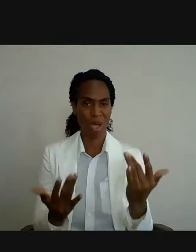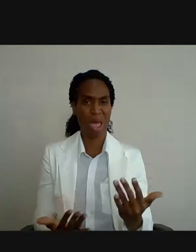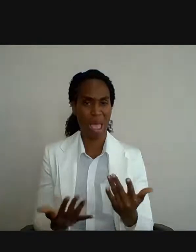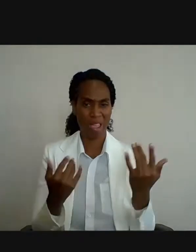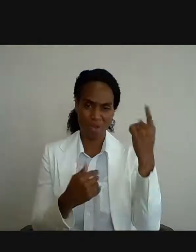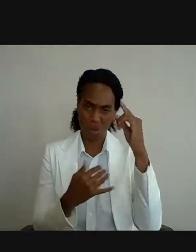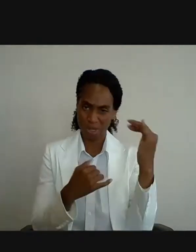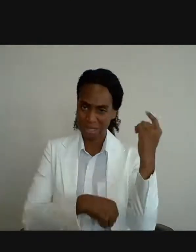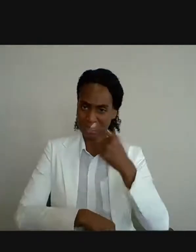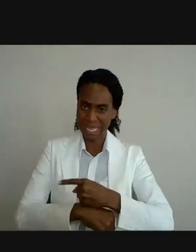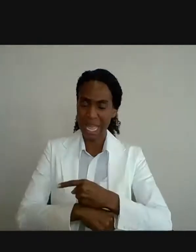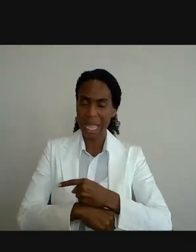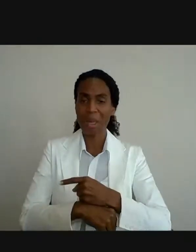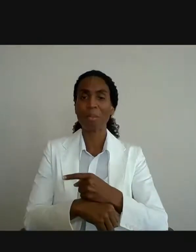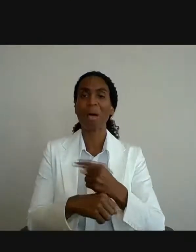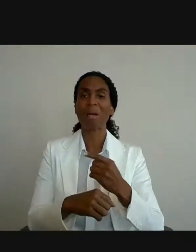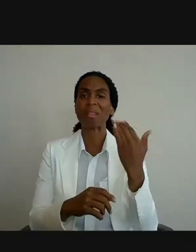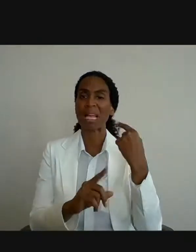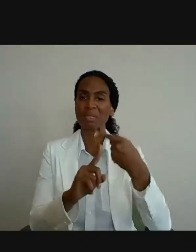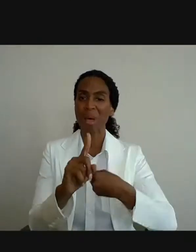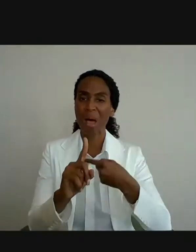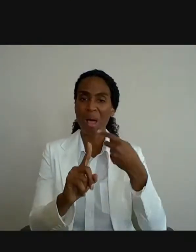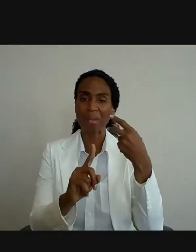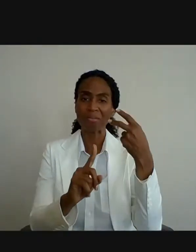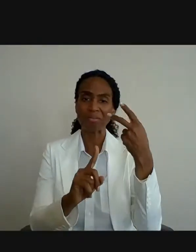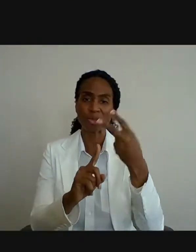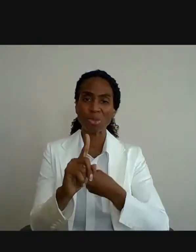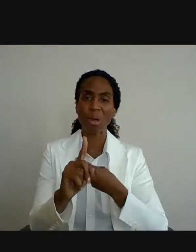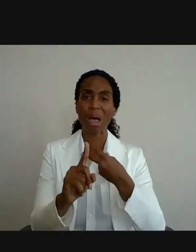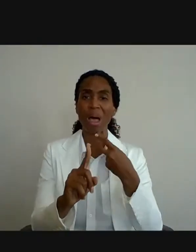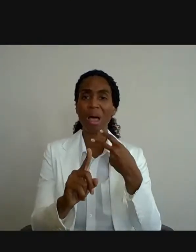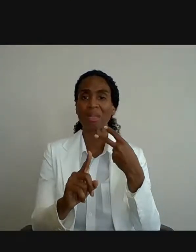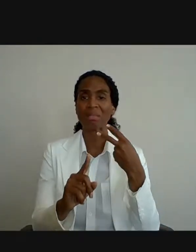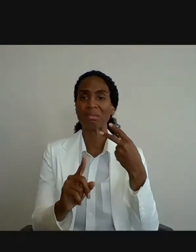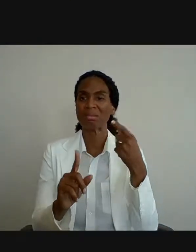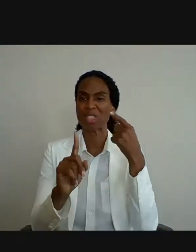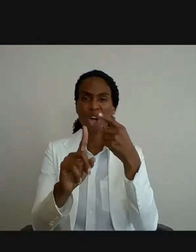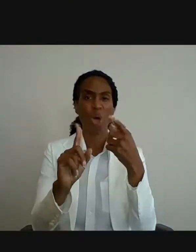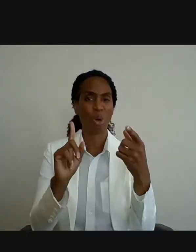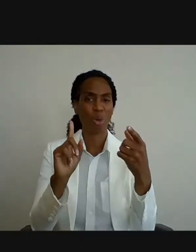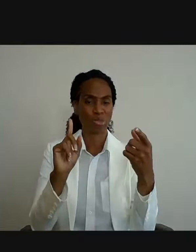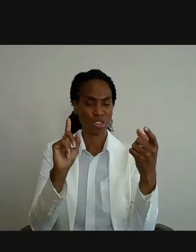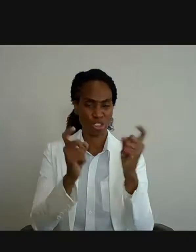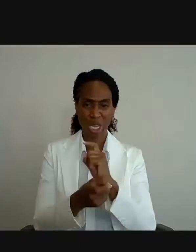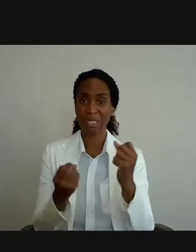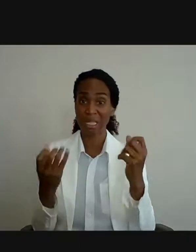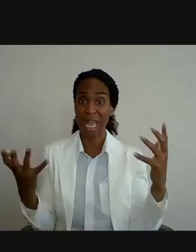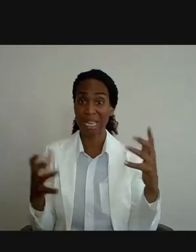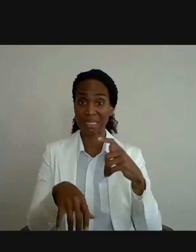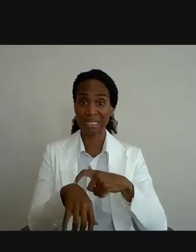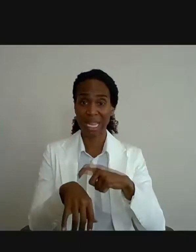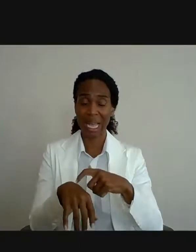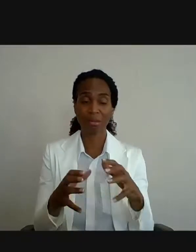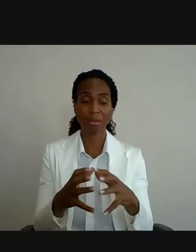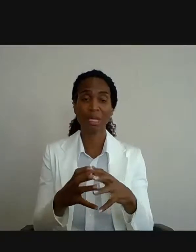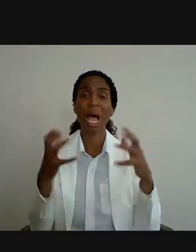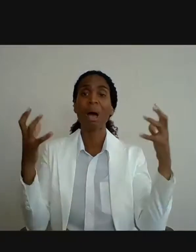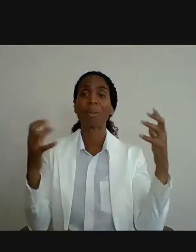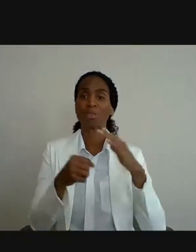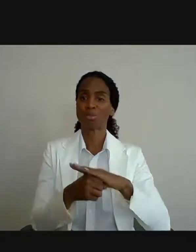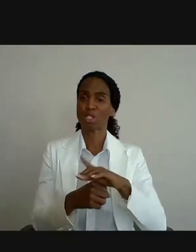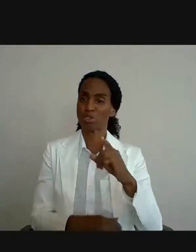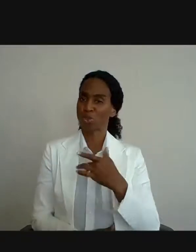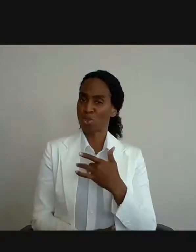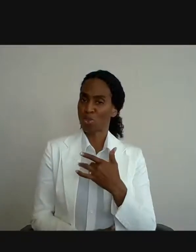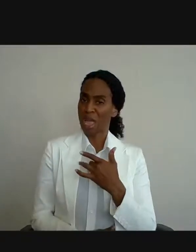back over the last few months, it seems the goalposts for getting here have changed several times. How much pressure have you felt to